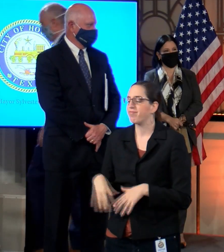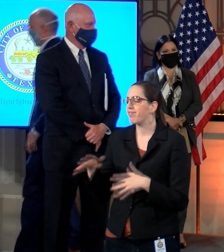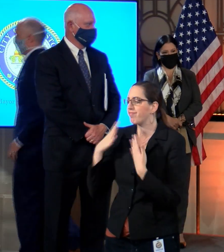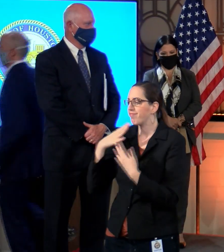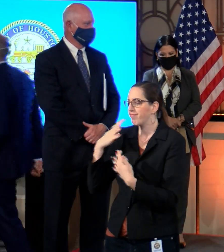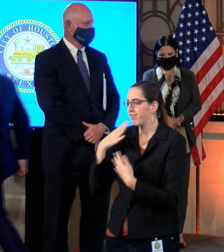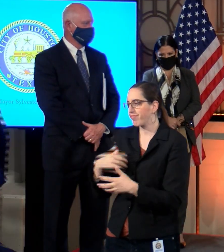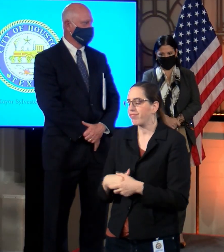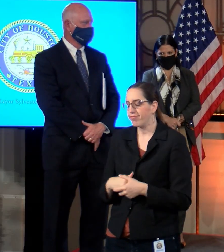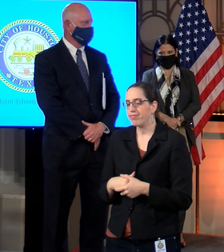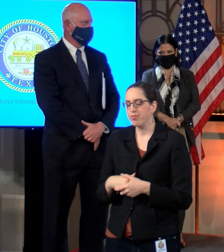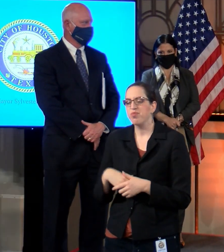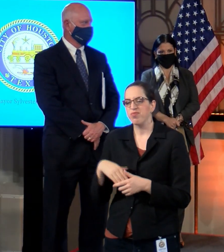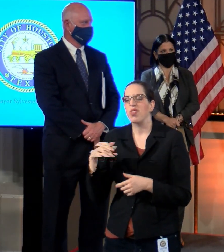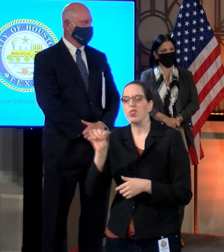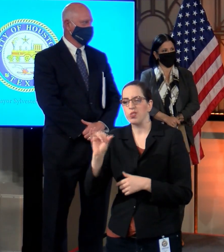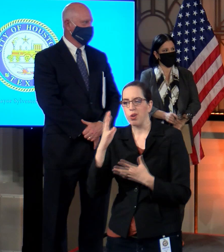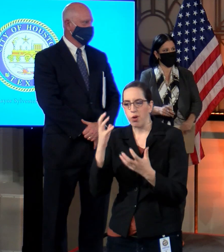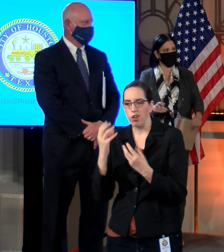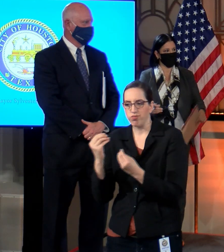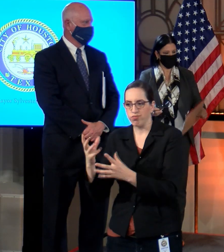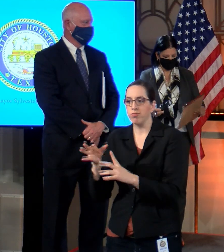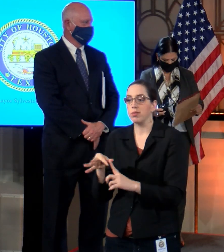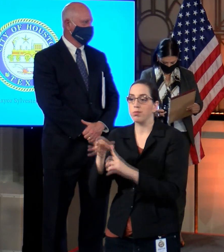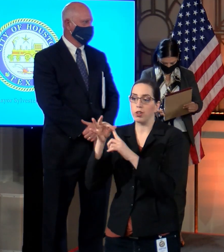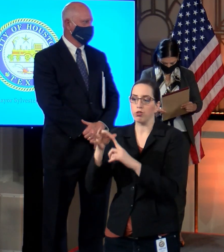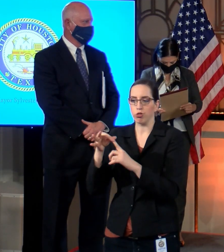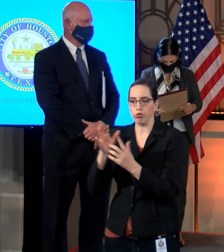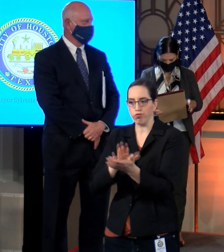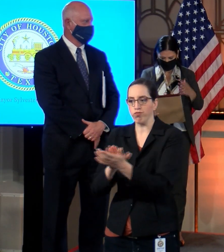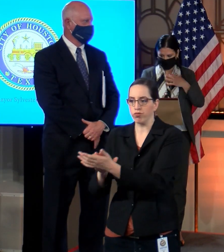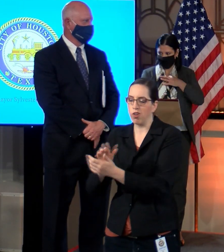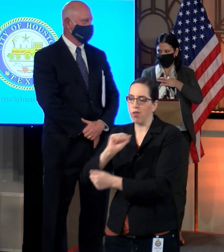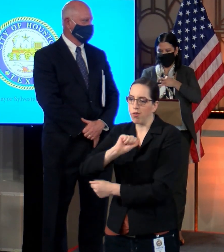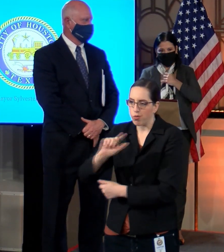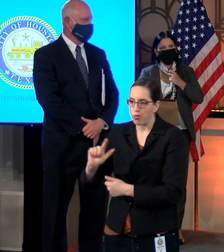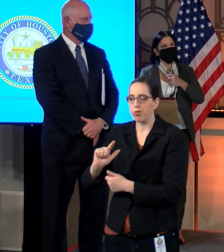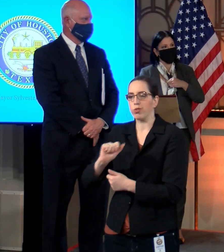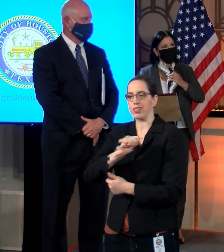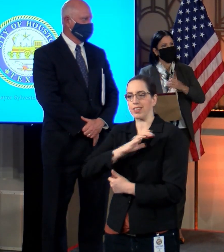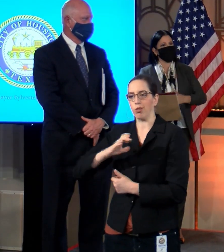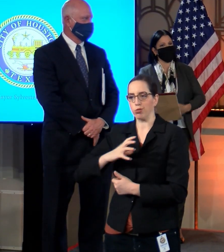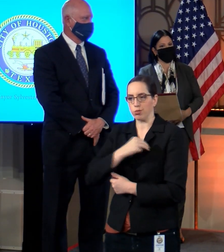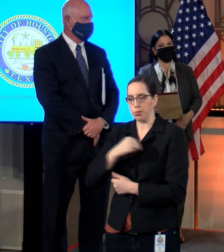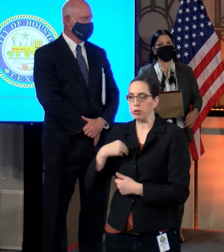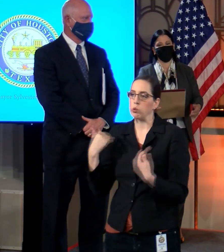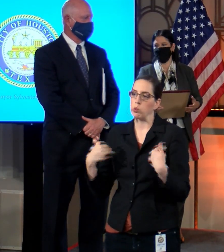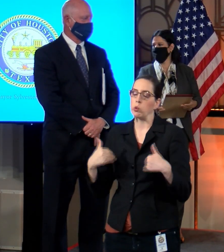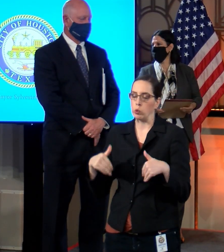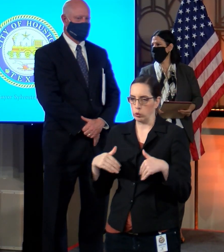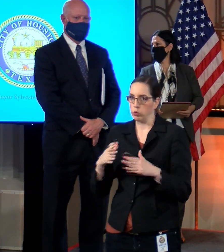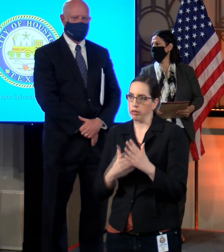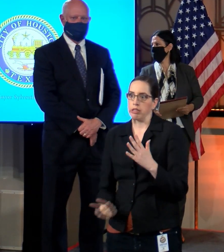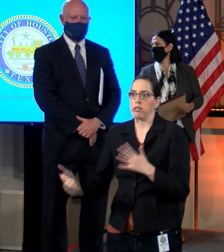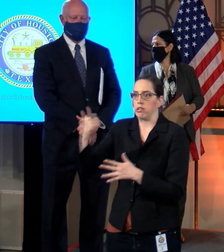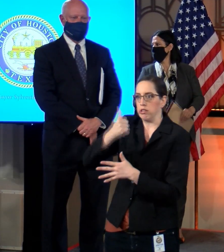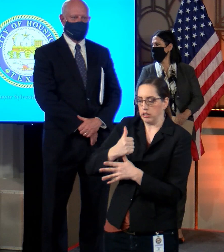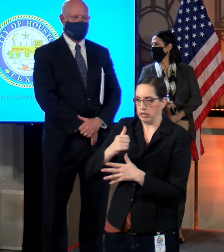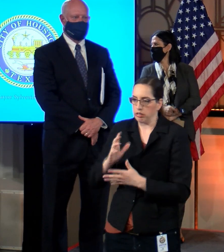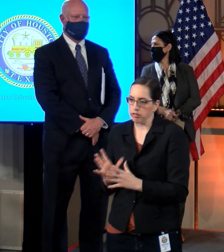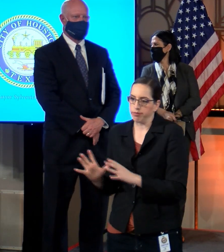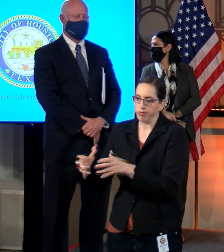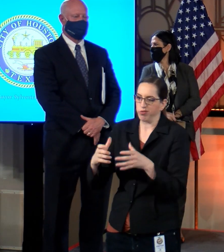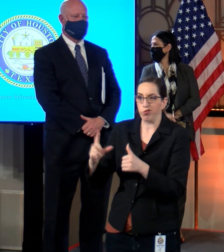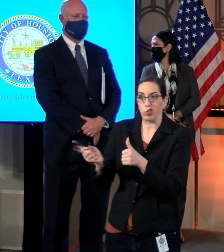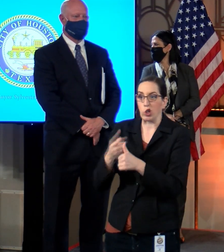Thank you. And I do want to give special acknowledgement to all of the council members, because I know this has been a top priority for the council members